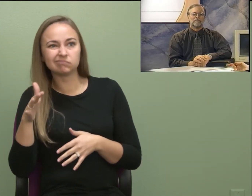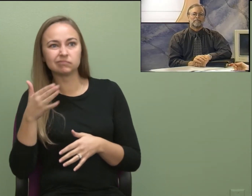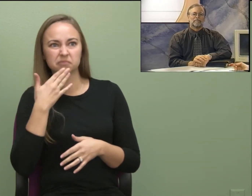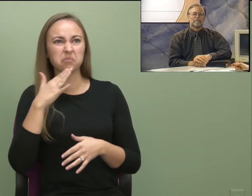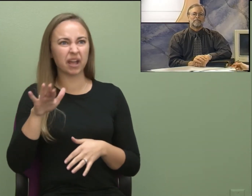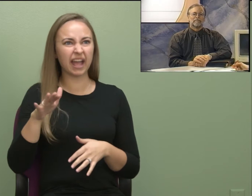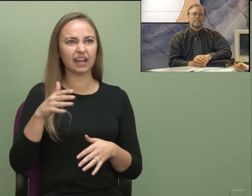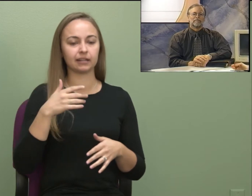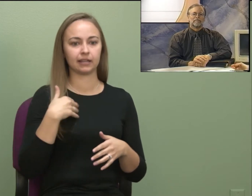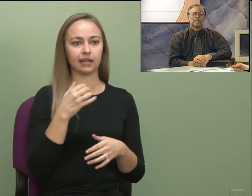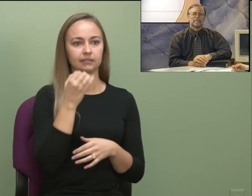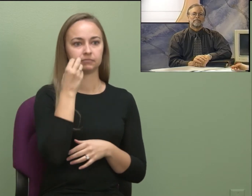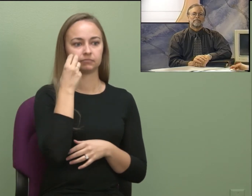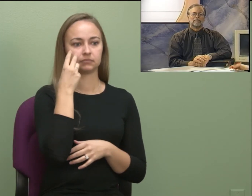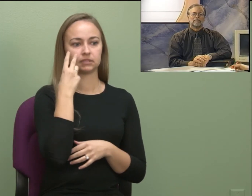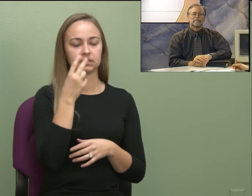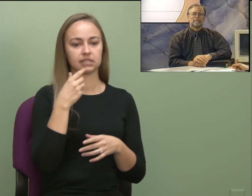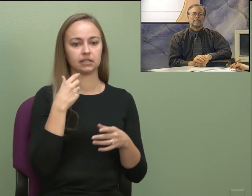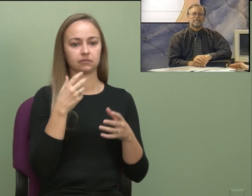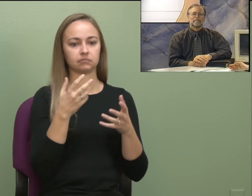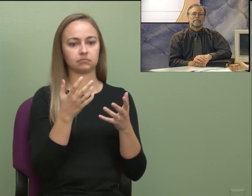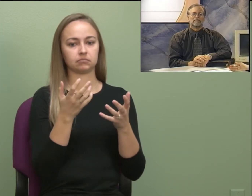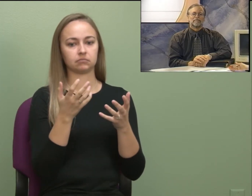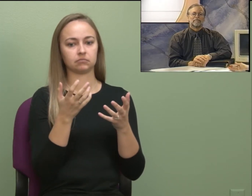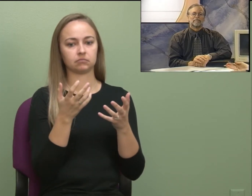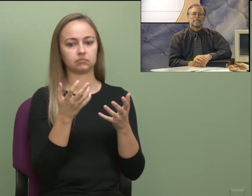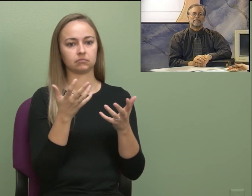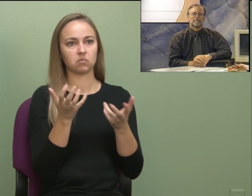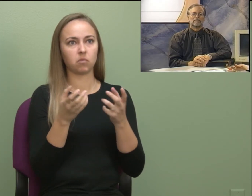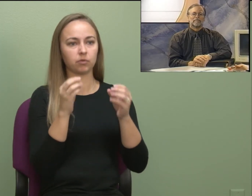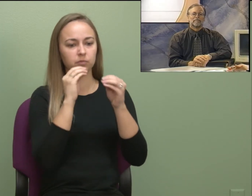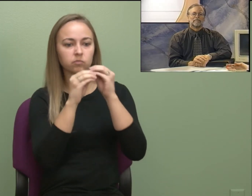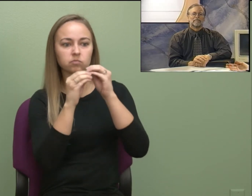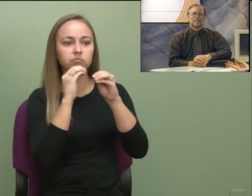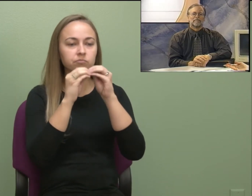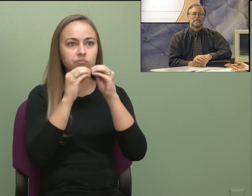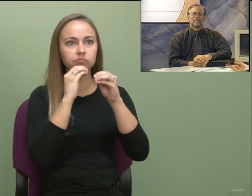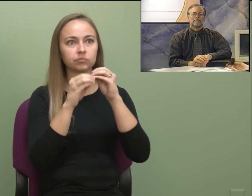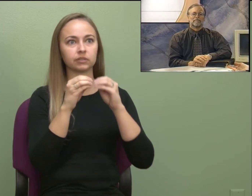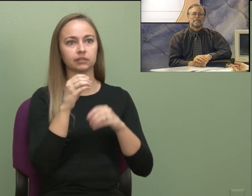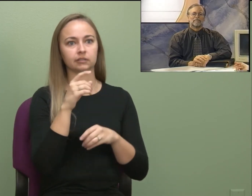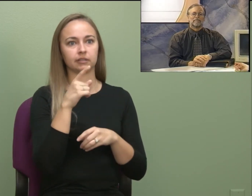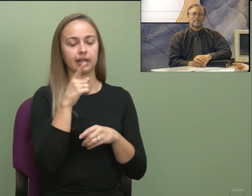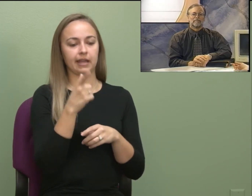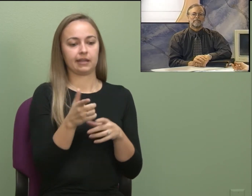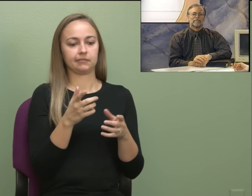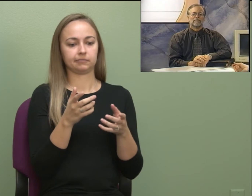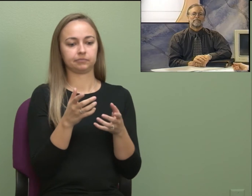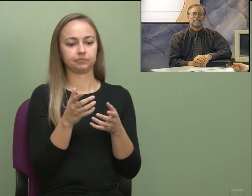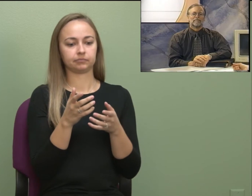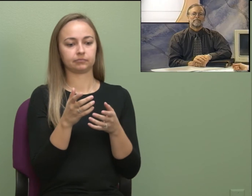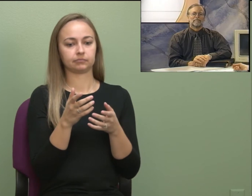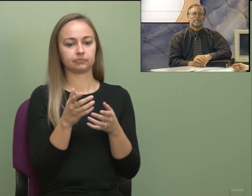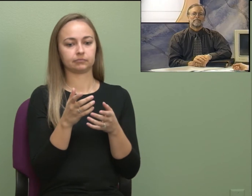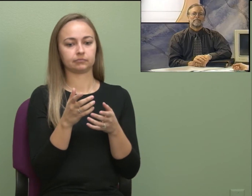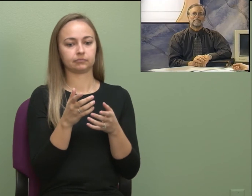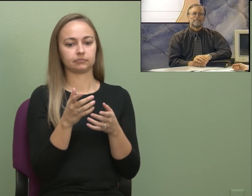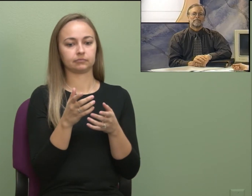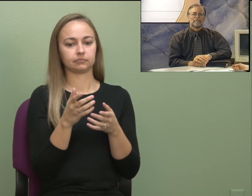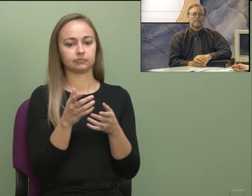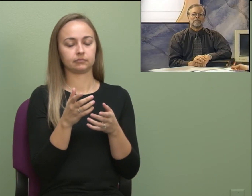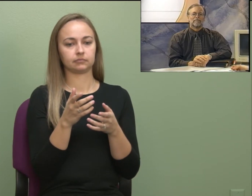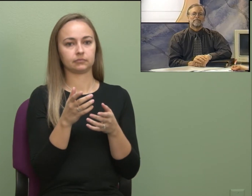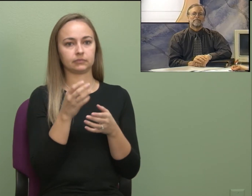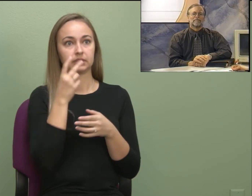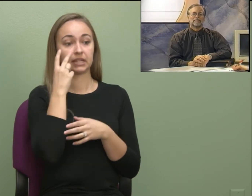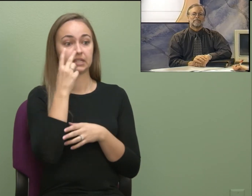well, and I can kind of tell you're going to come out and have a satisfactory or above evaluation, then you get a one-step